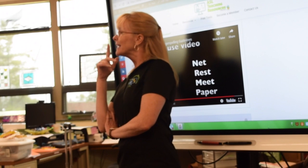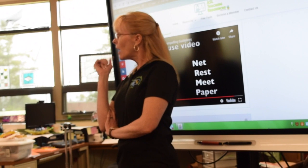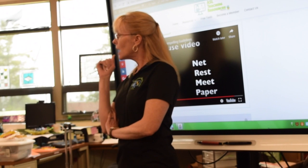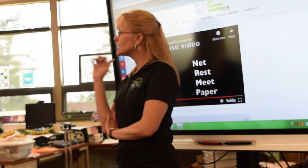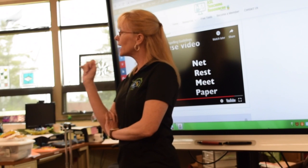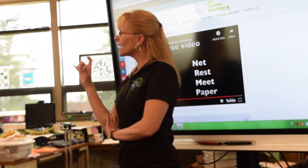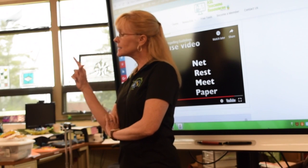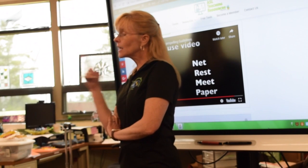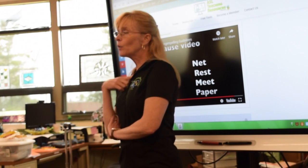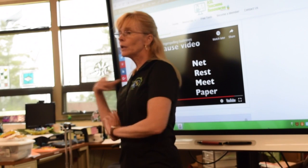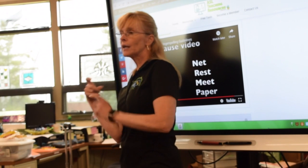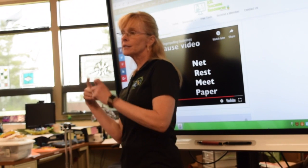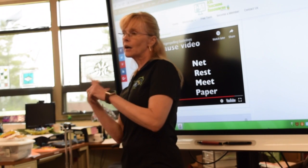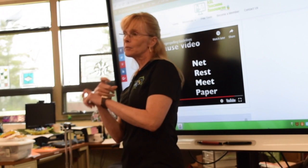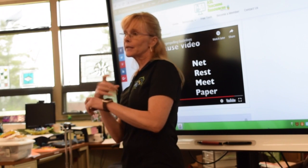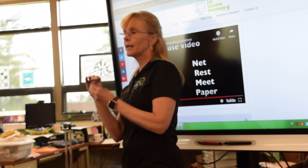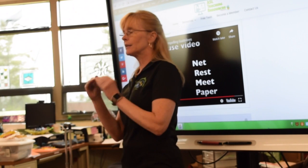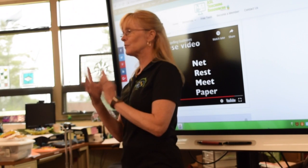Because in ASL we like to complicate moves.